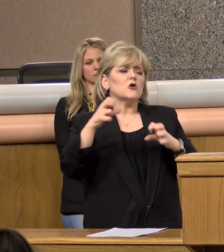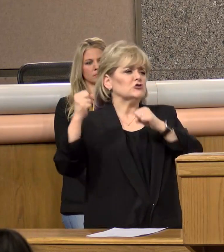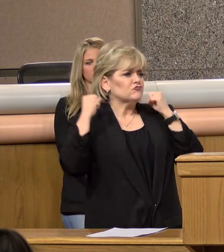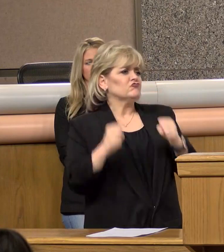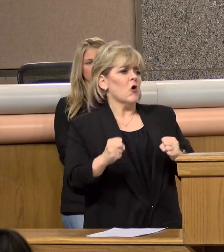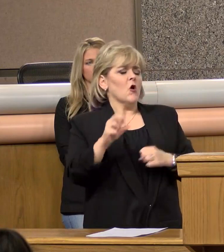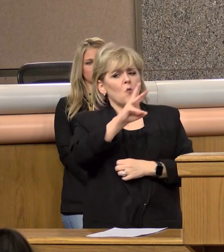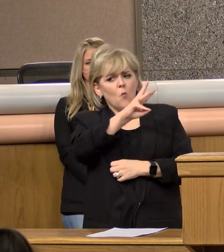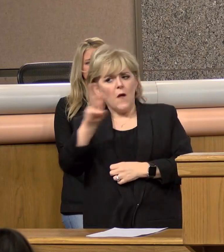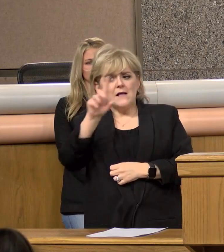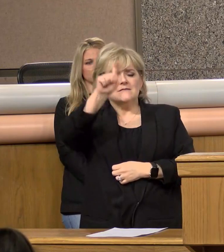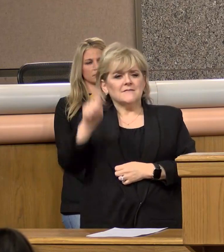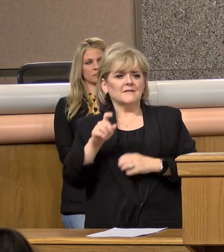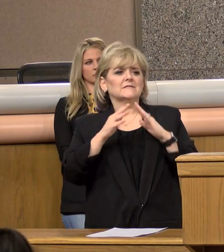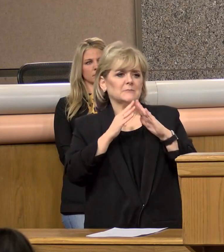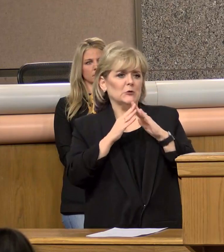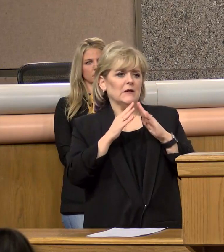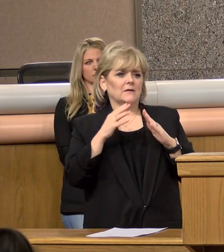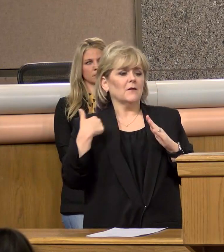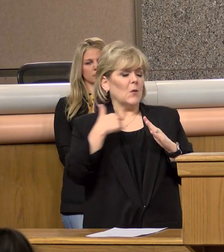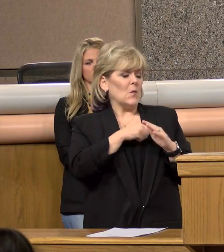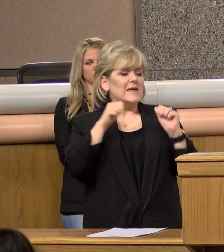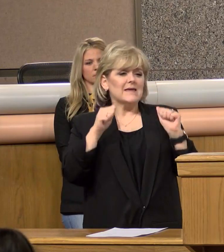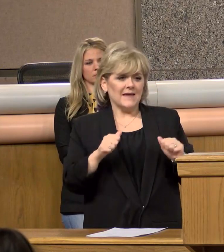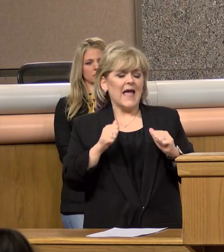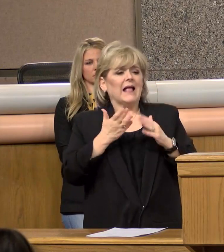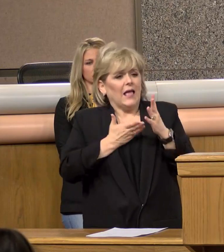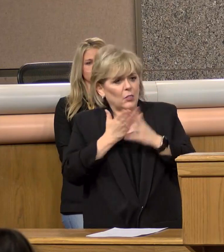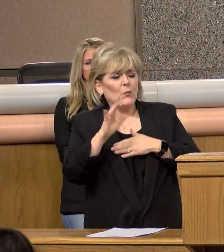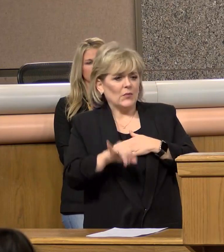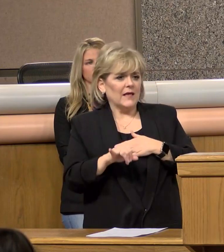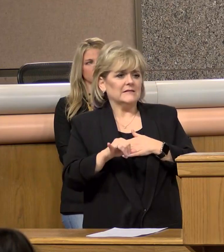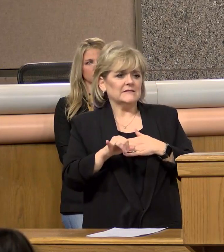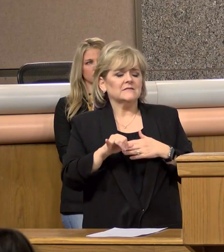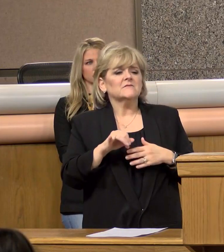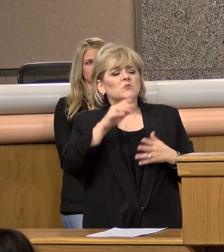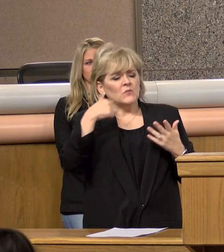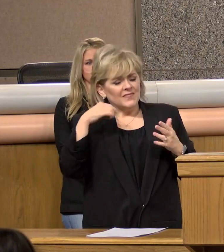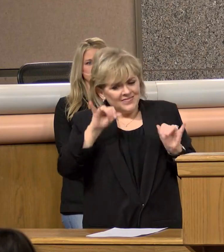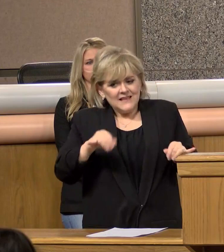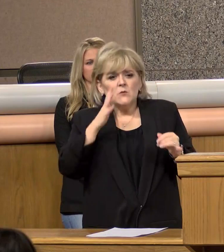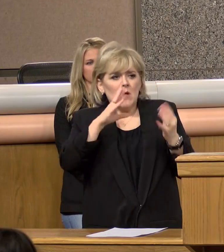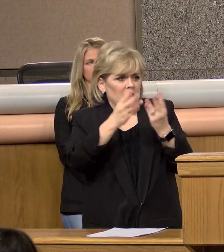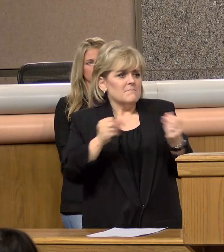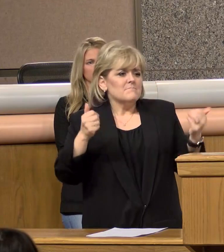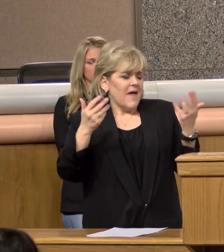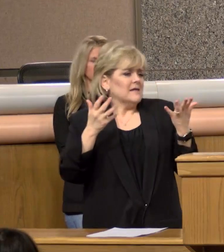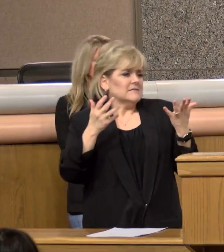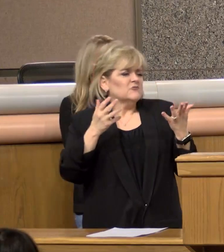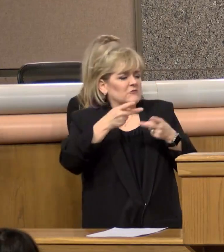things. This too like everything else will pass and just make sure to keep the faith. Thank you.